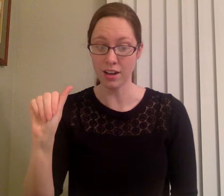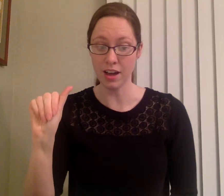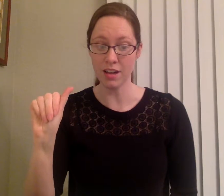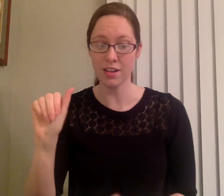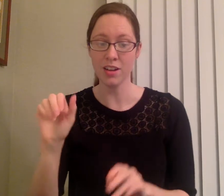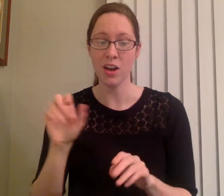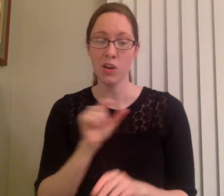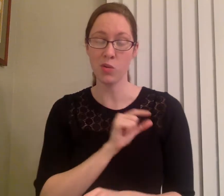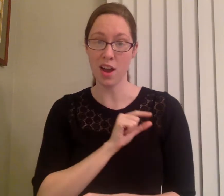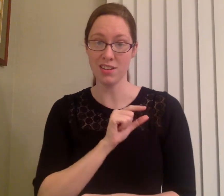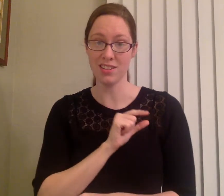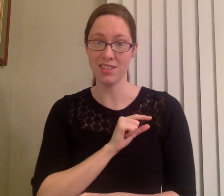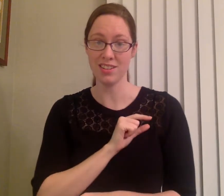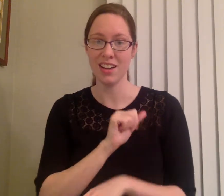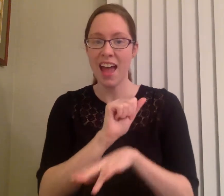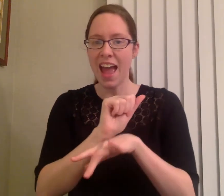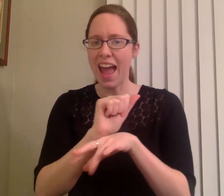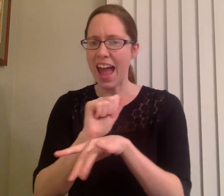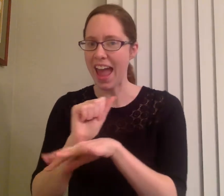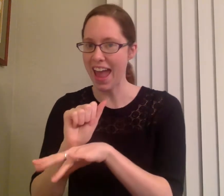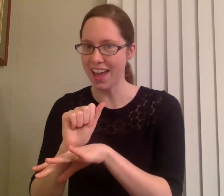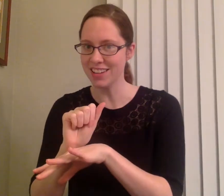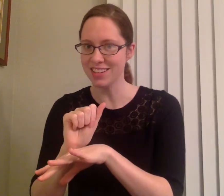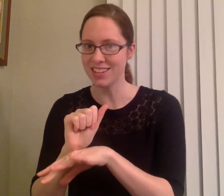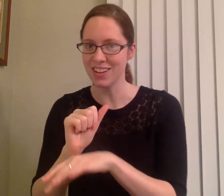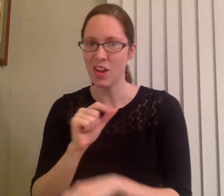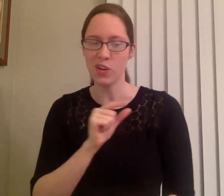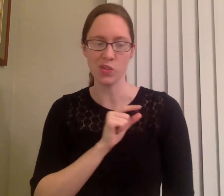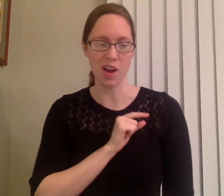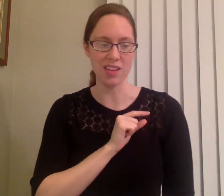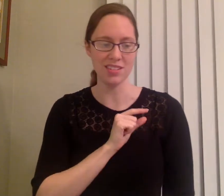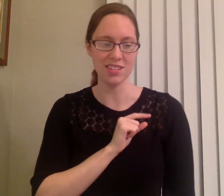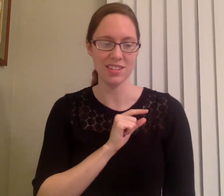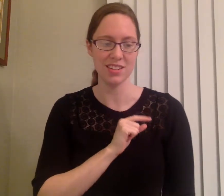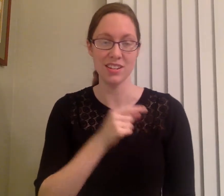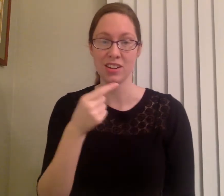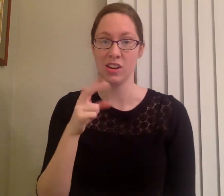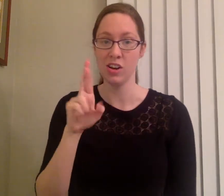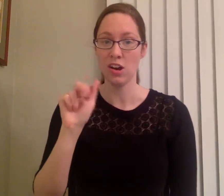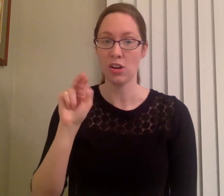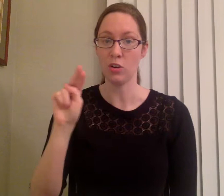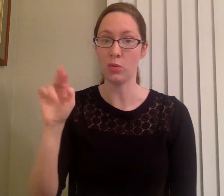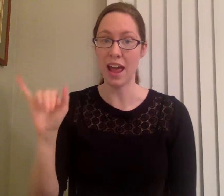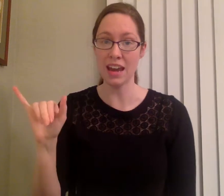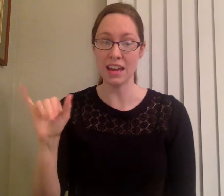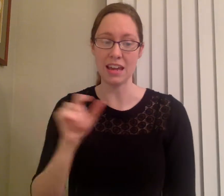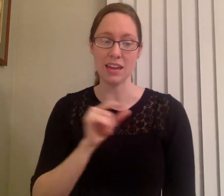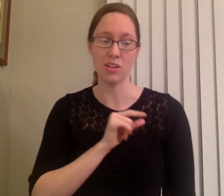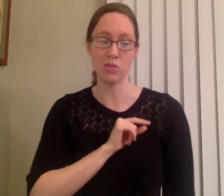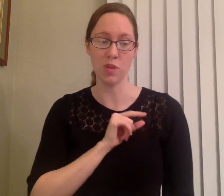Unca Grunt, Aunt Grunt, Granny